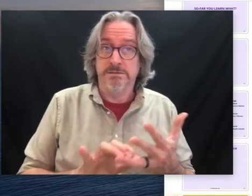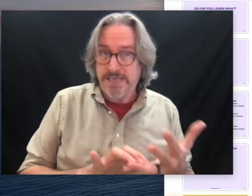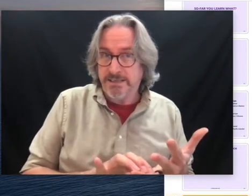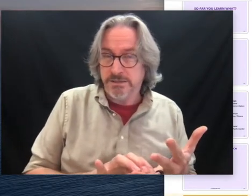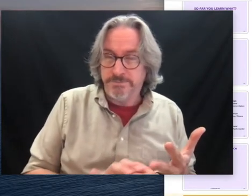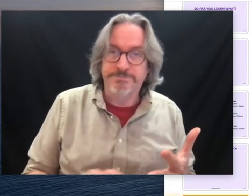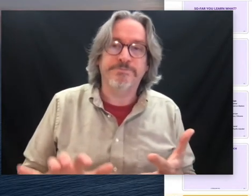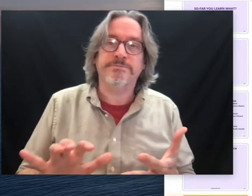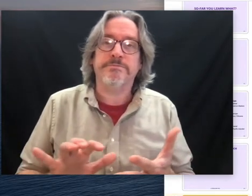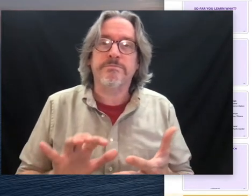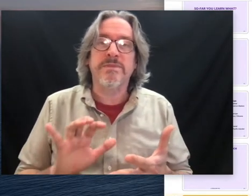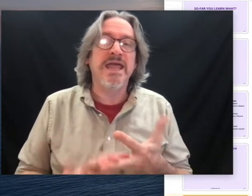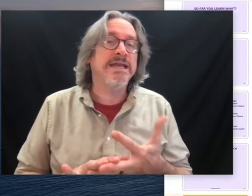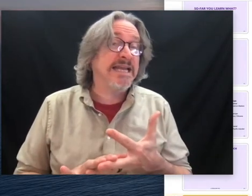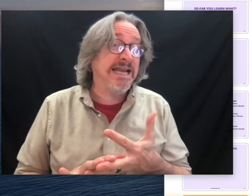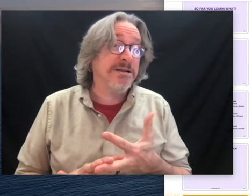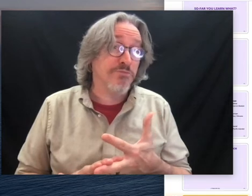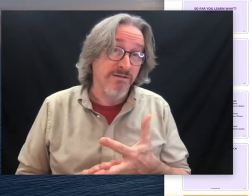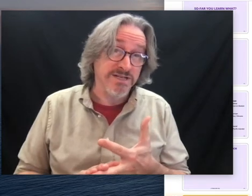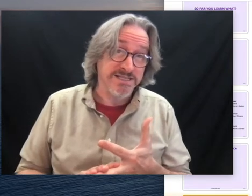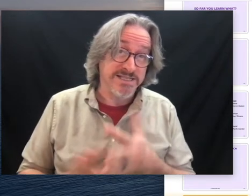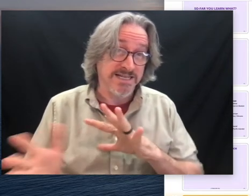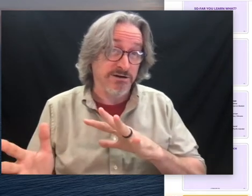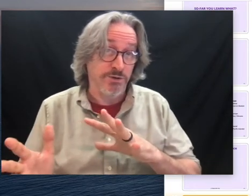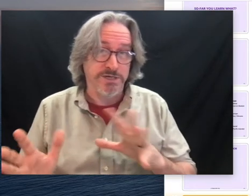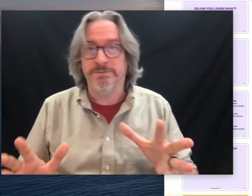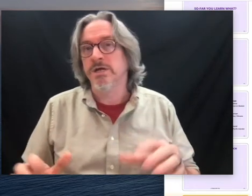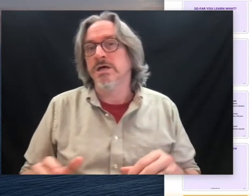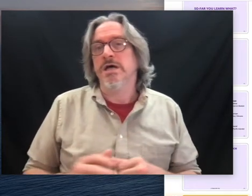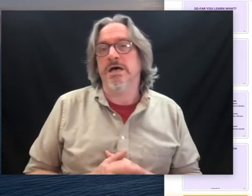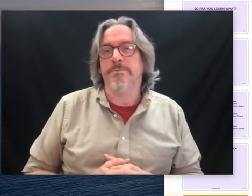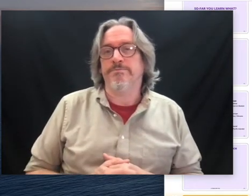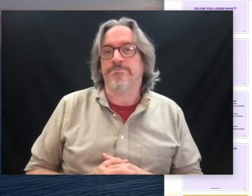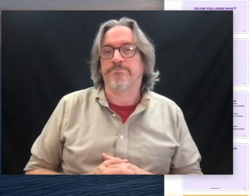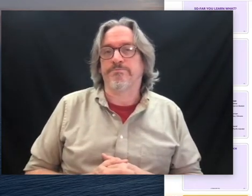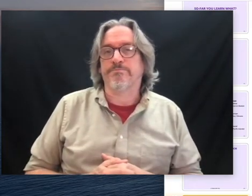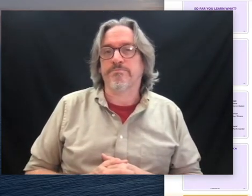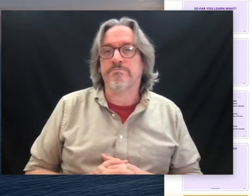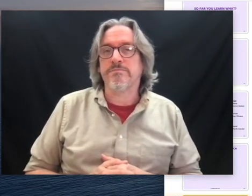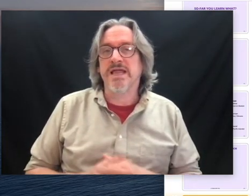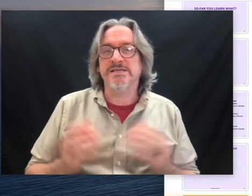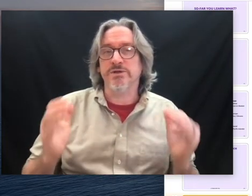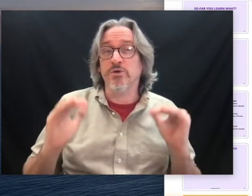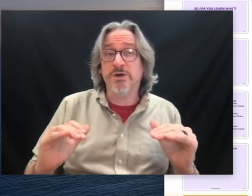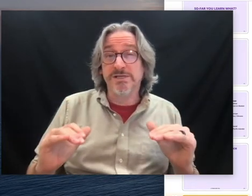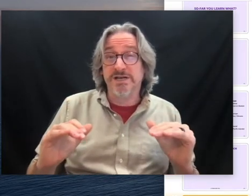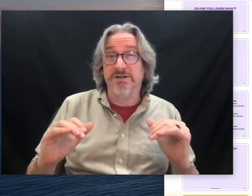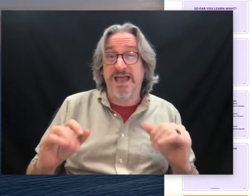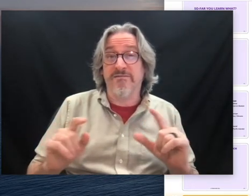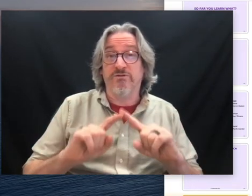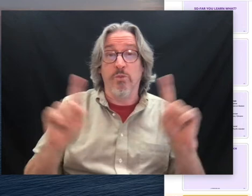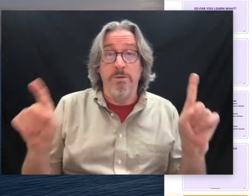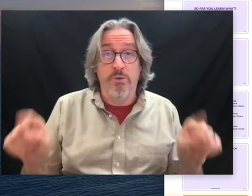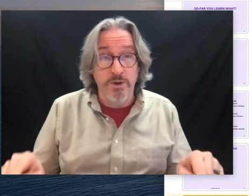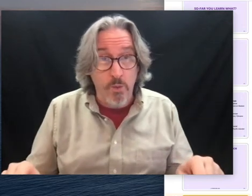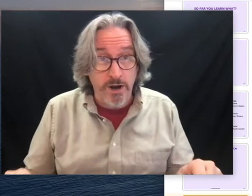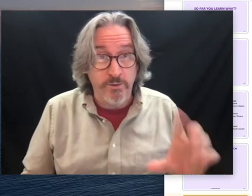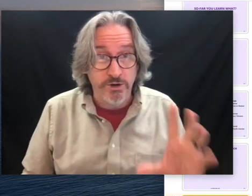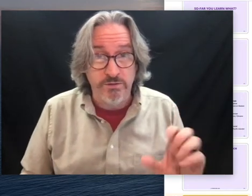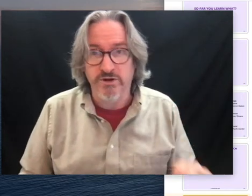States, states, and Canadian provinces and territories. Um, and so the only question I really have for